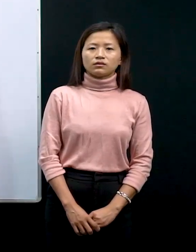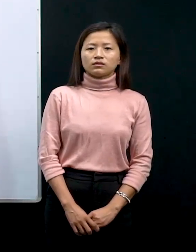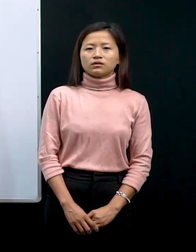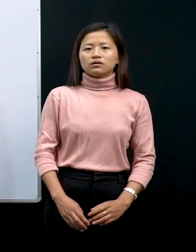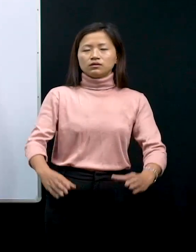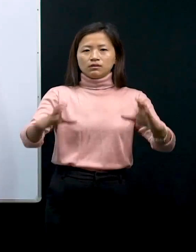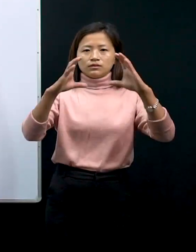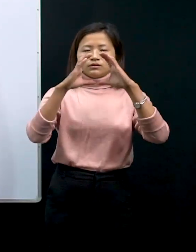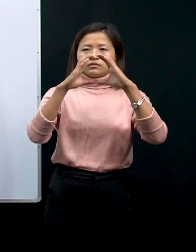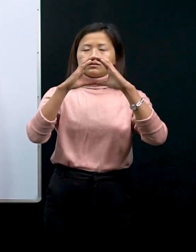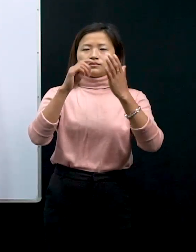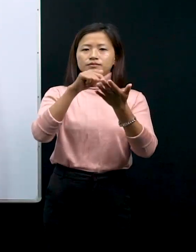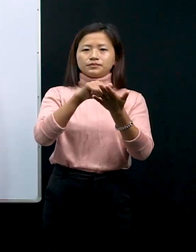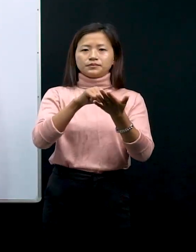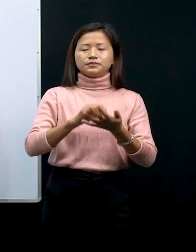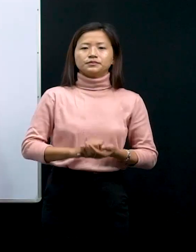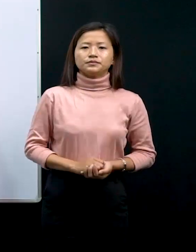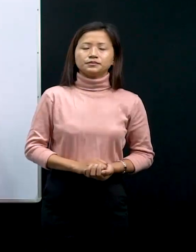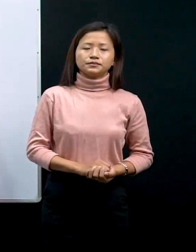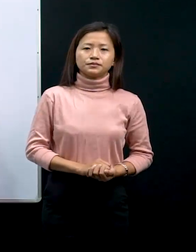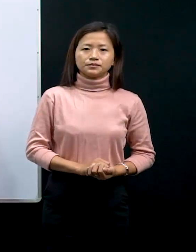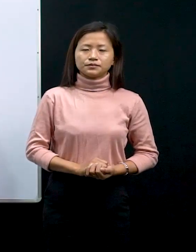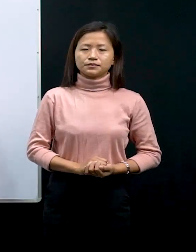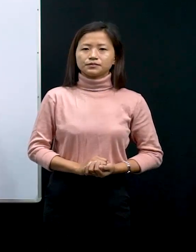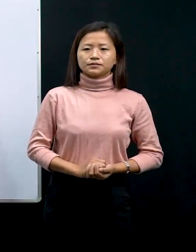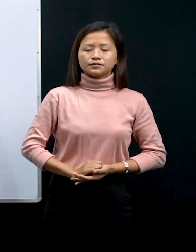Circle, center O.